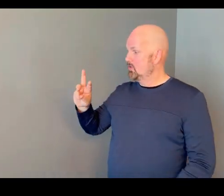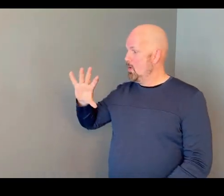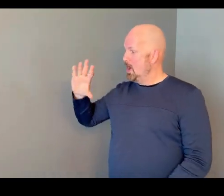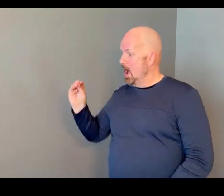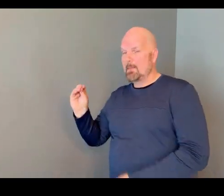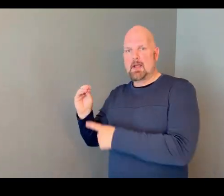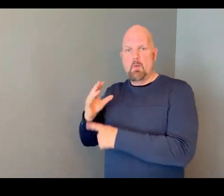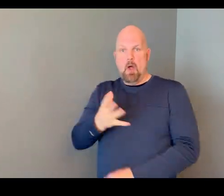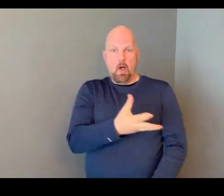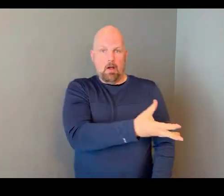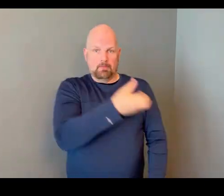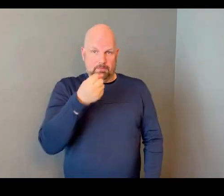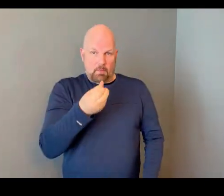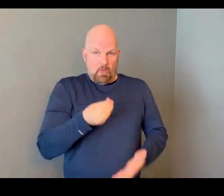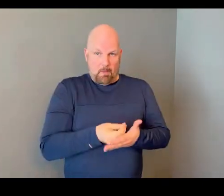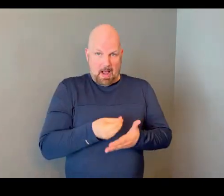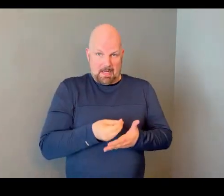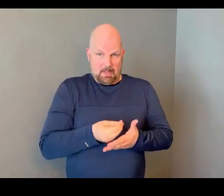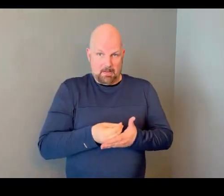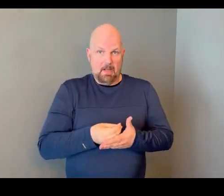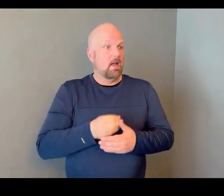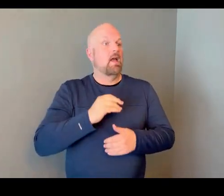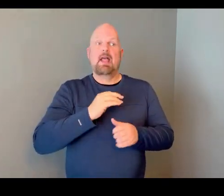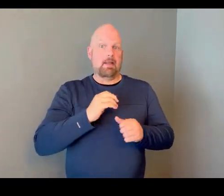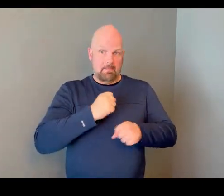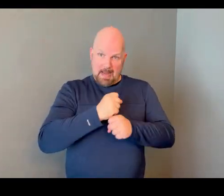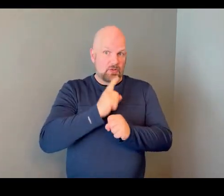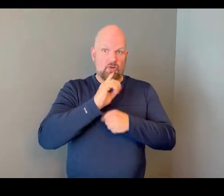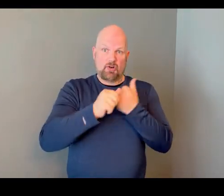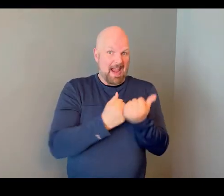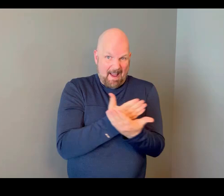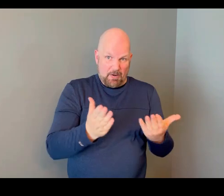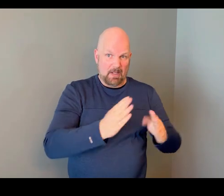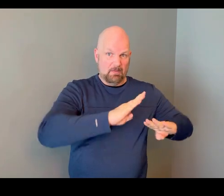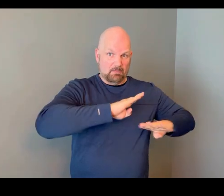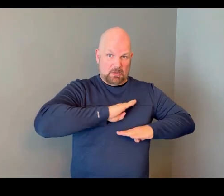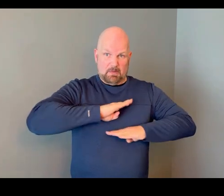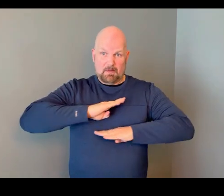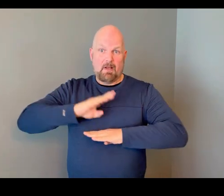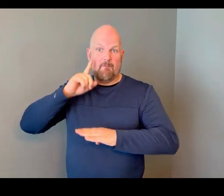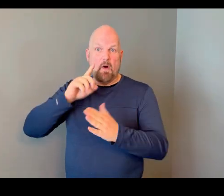to the money until all of the terms and conditions of the contract have been met.